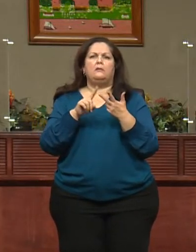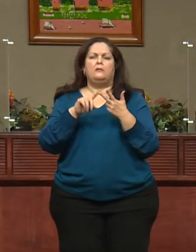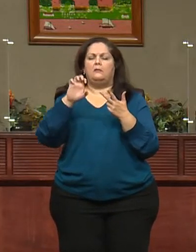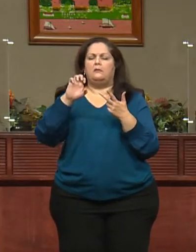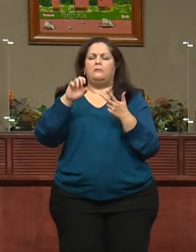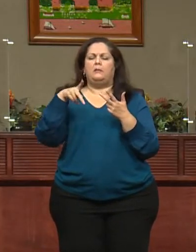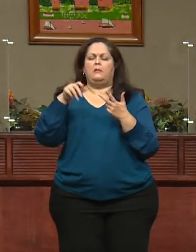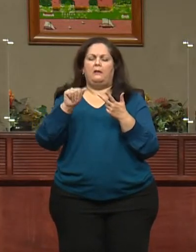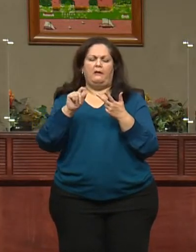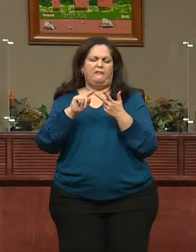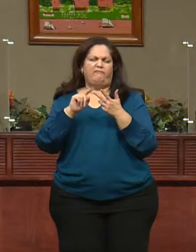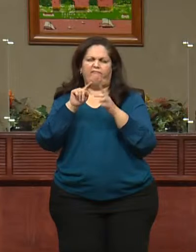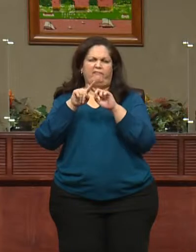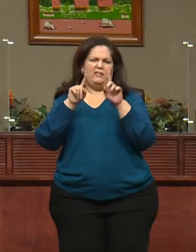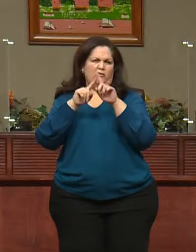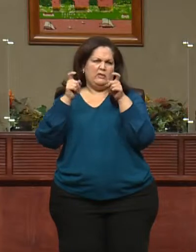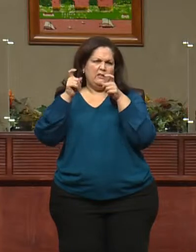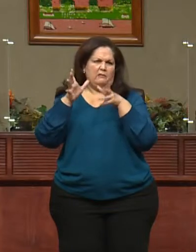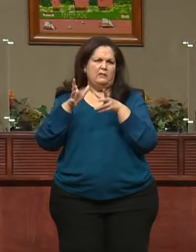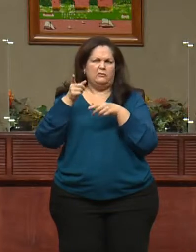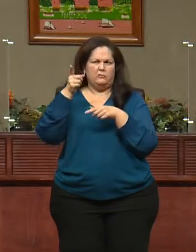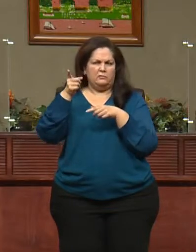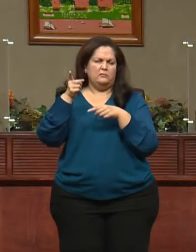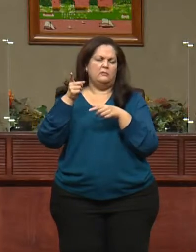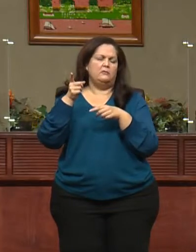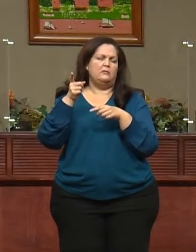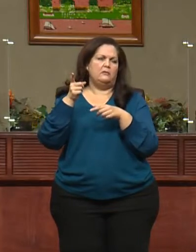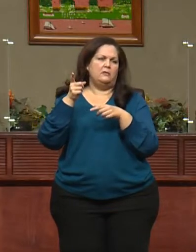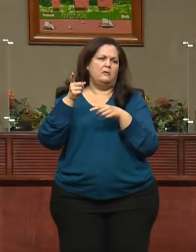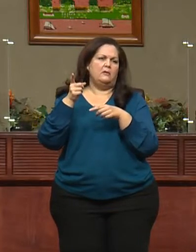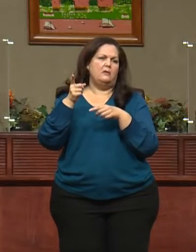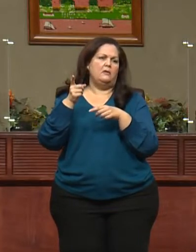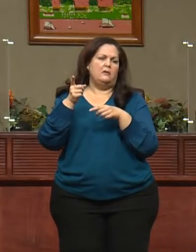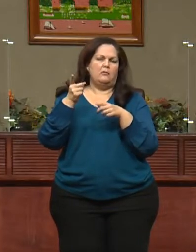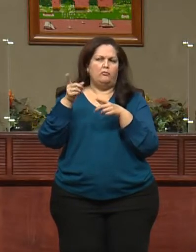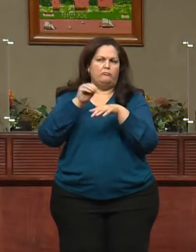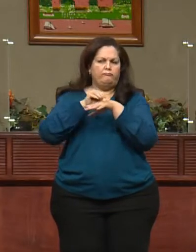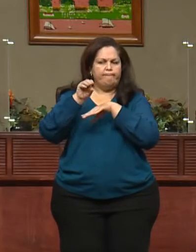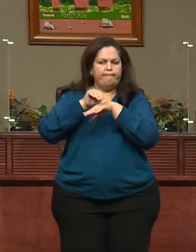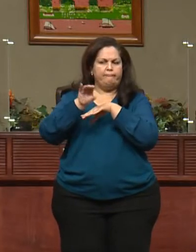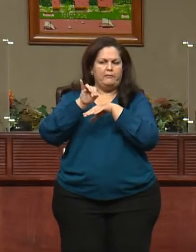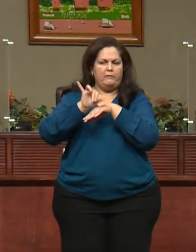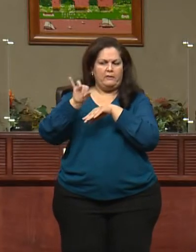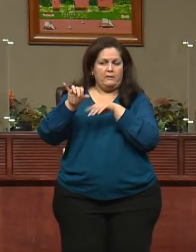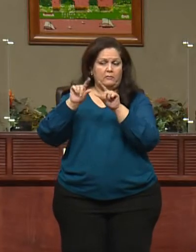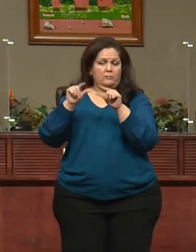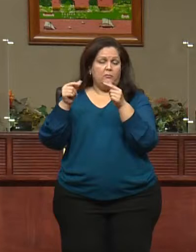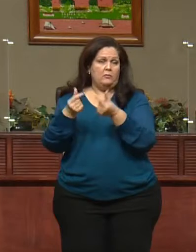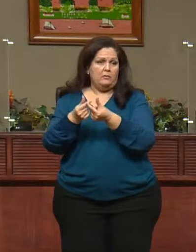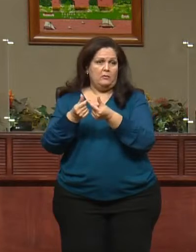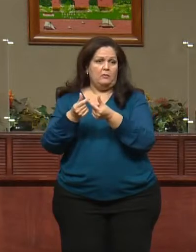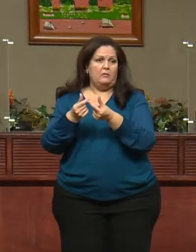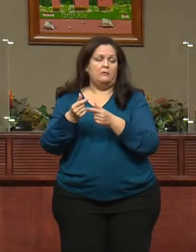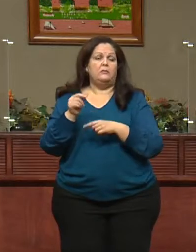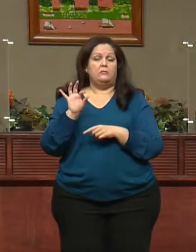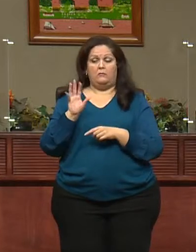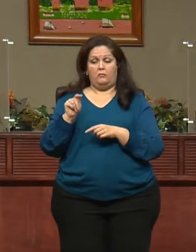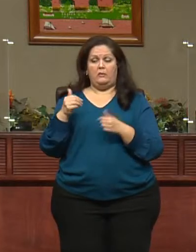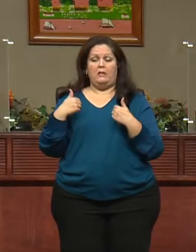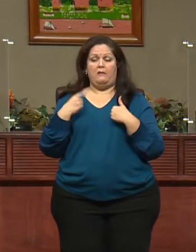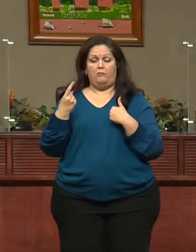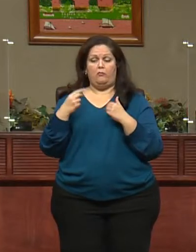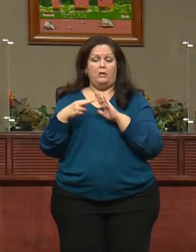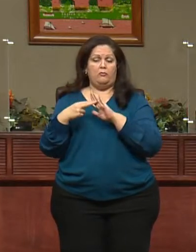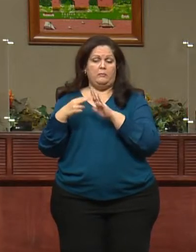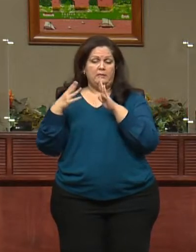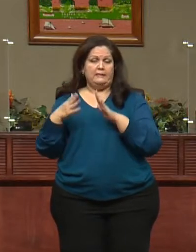EPA, and others who are advisors with that particular group. Florida has one